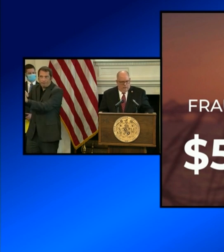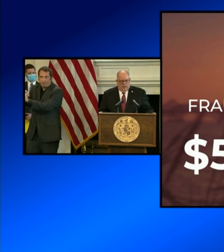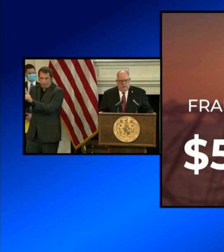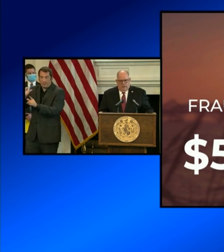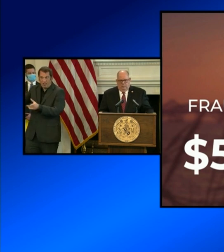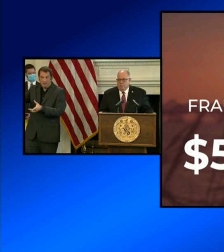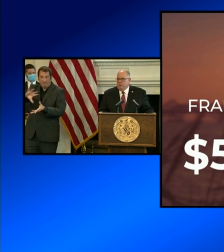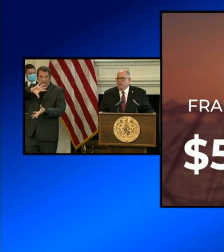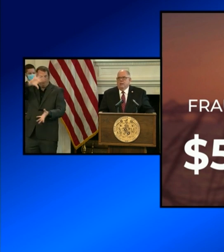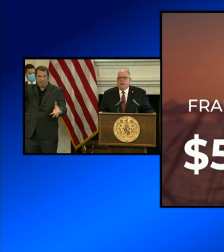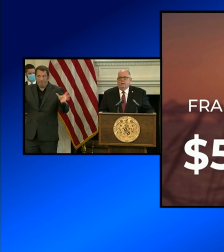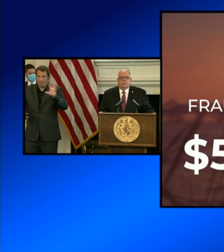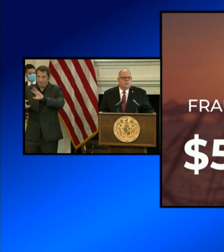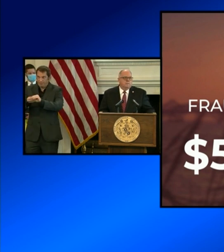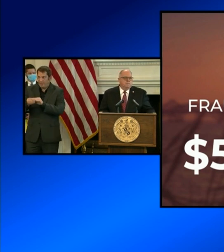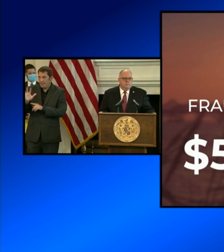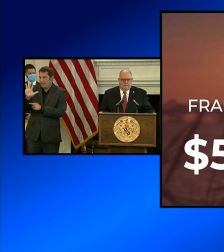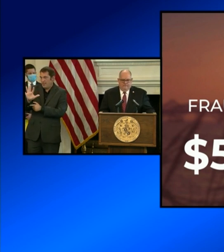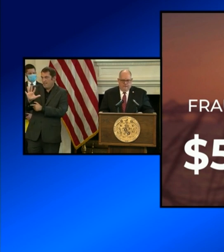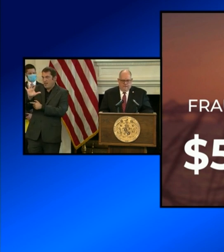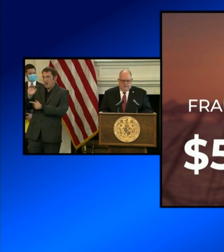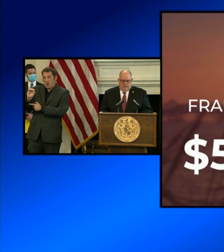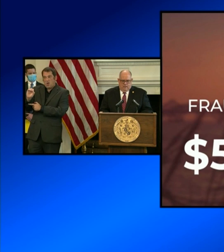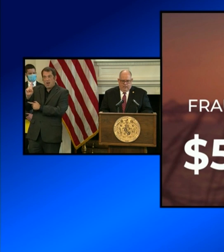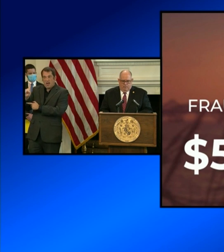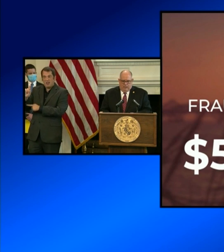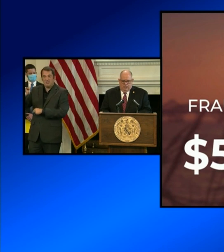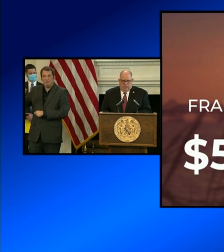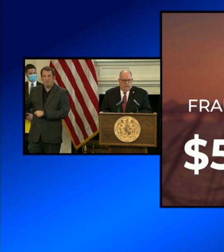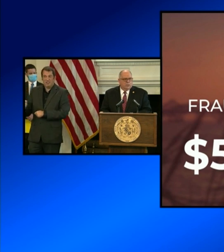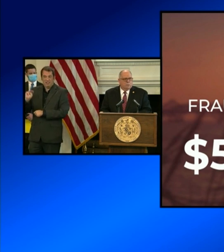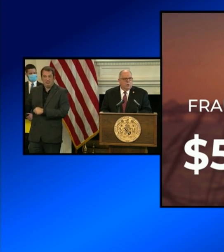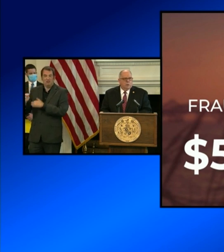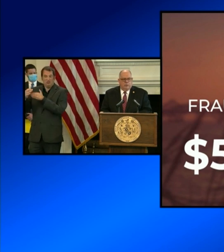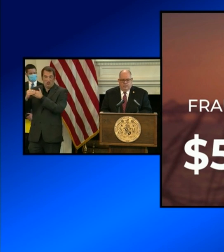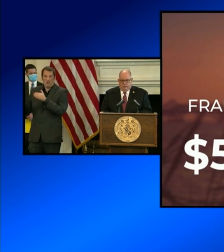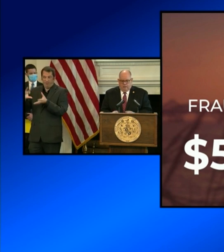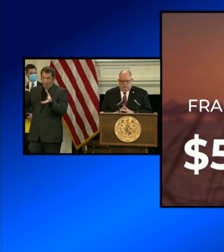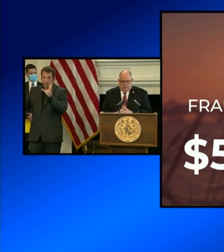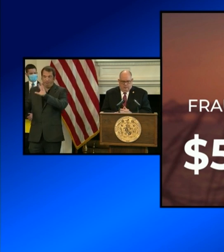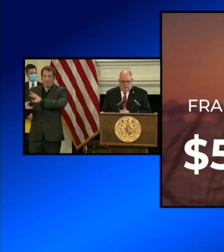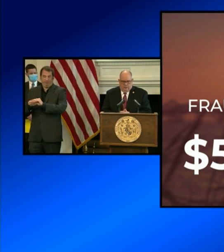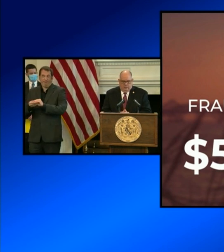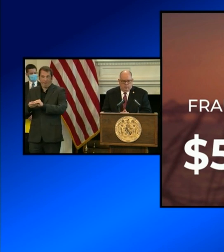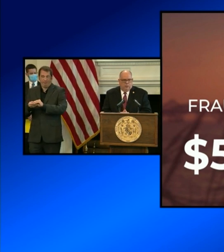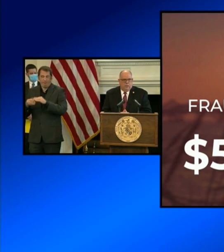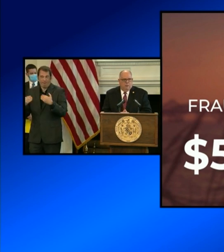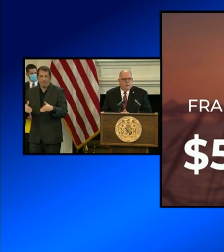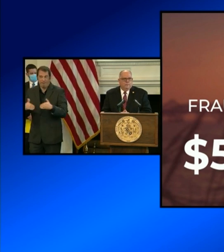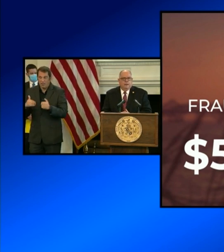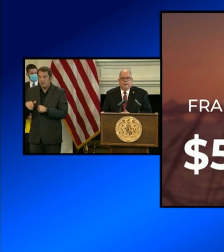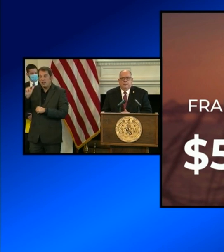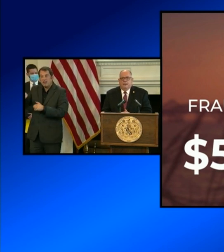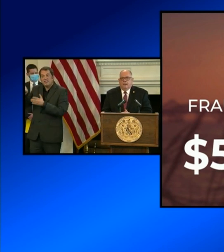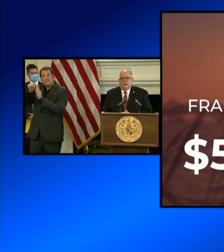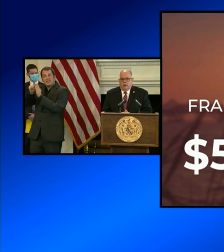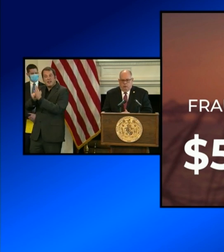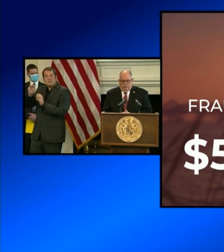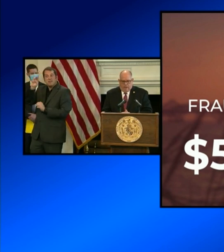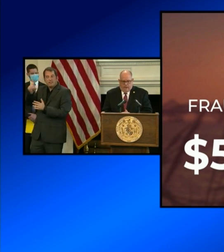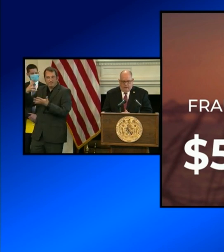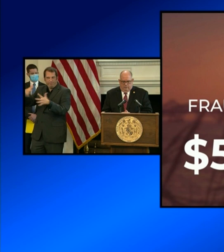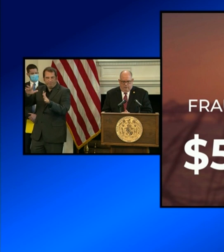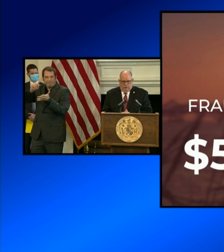million. The state of Maryland exposing this illegal scheme and notifying the